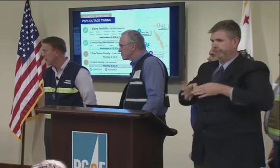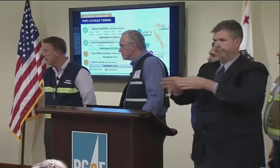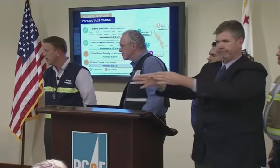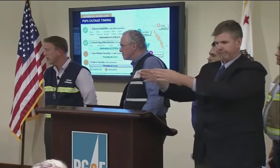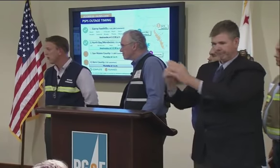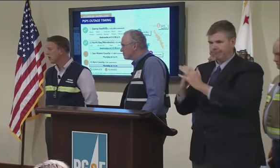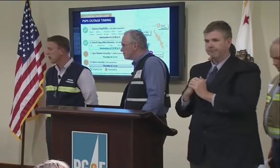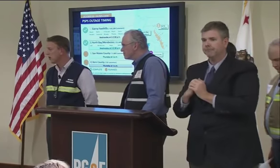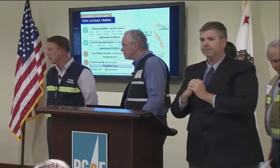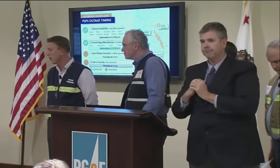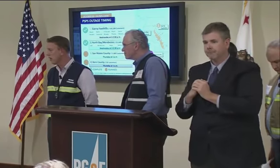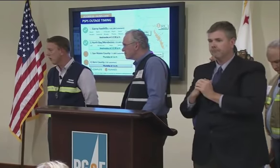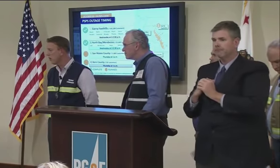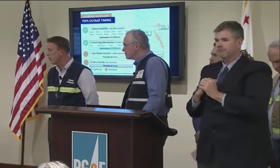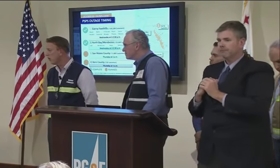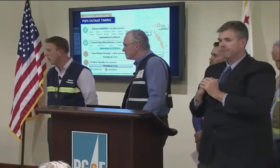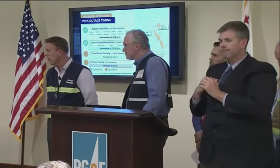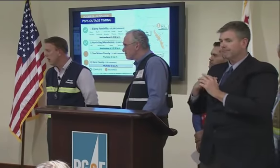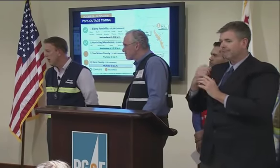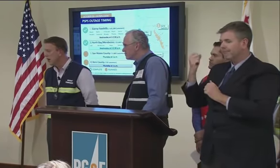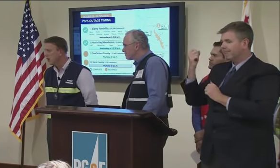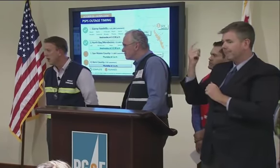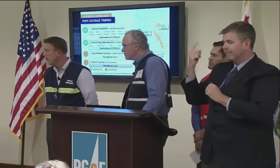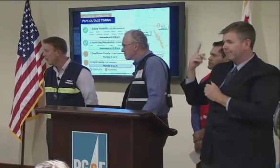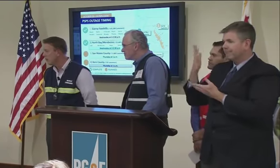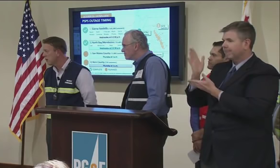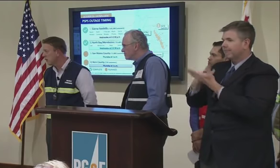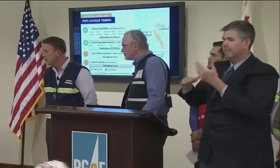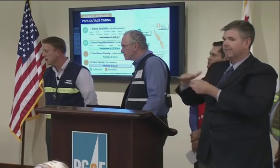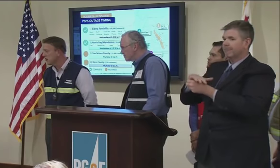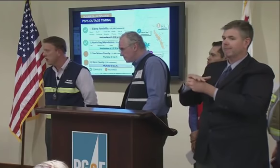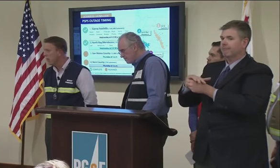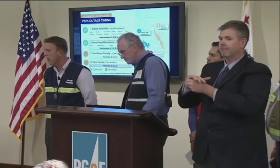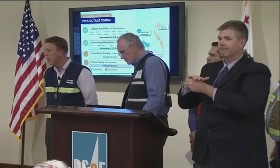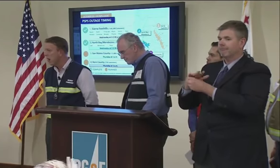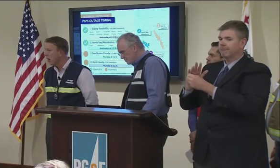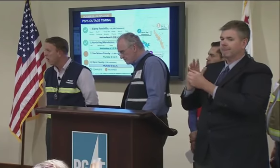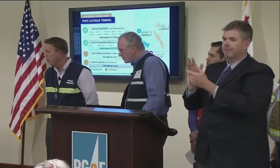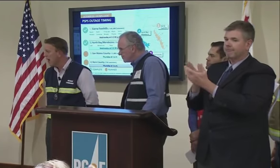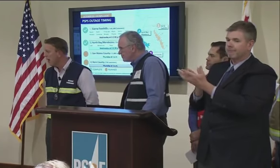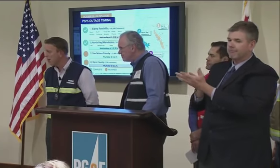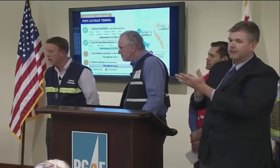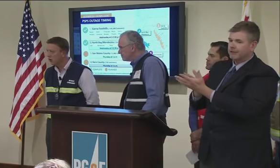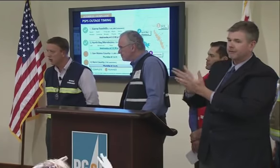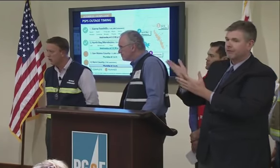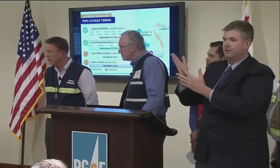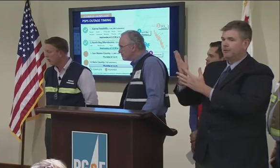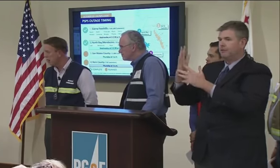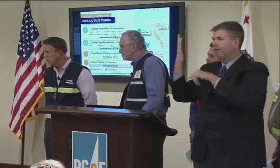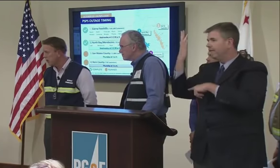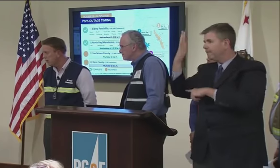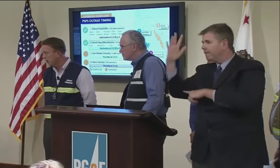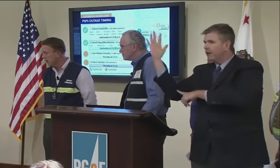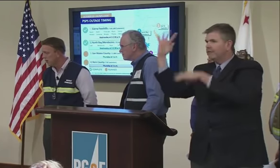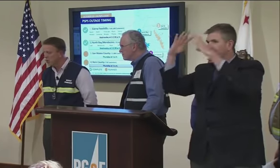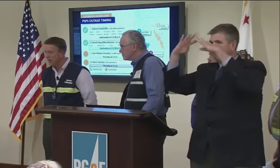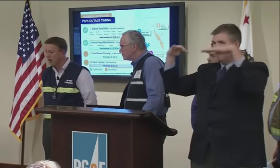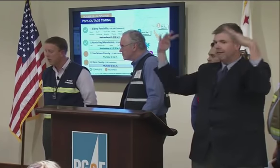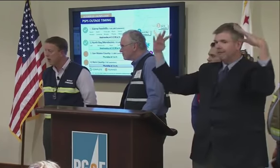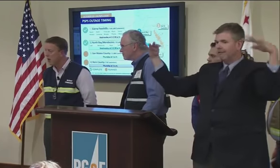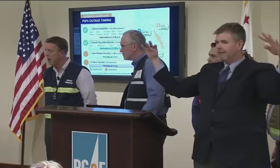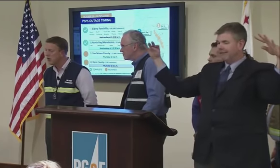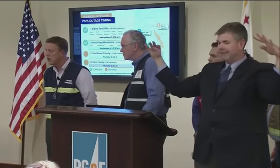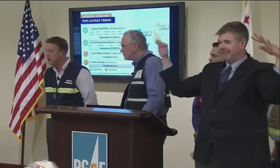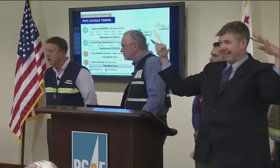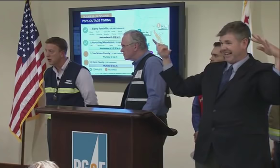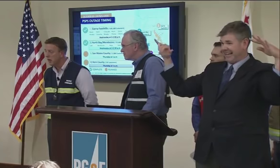because you need a transmission source in order to energize distribution. So our plan is to look for those opportunities, and those towns